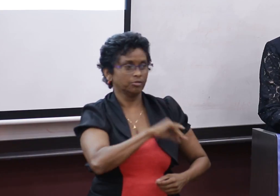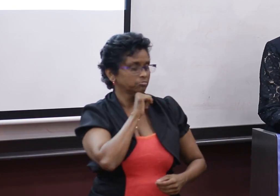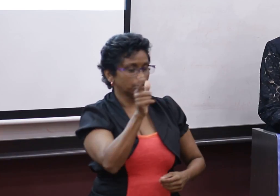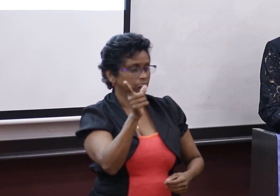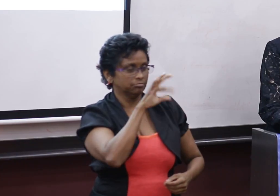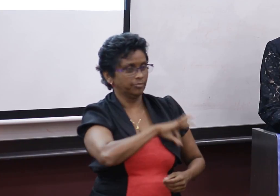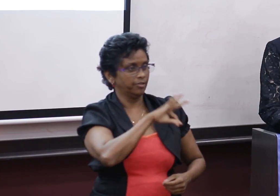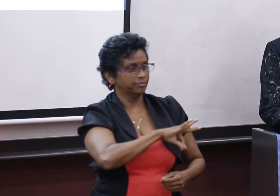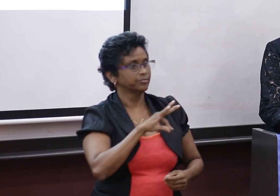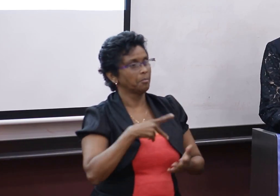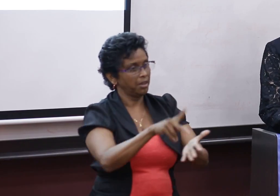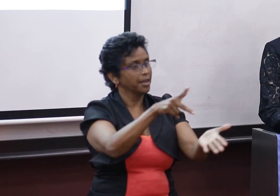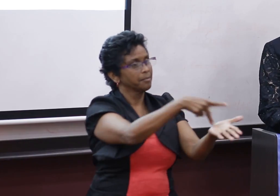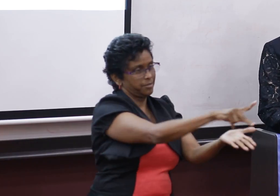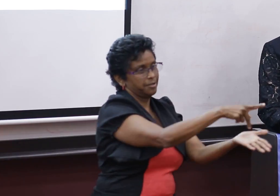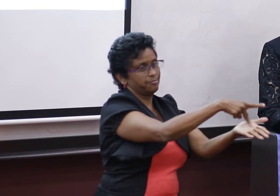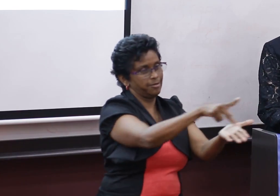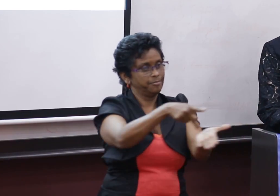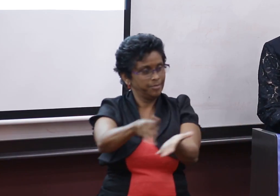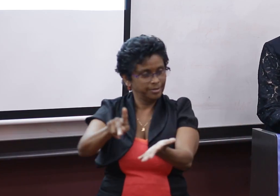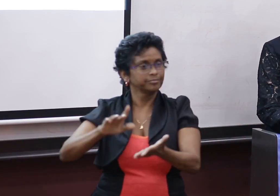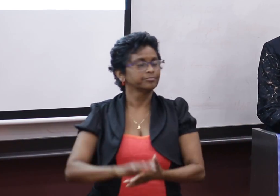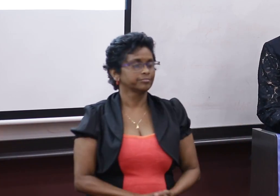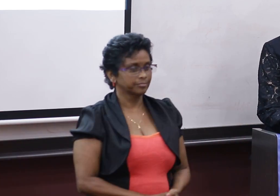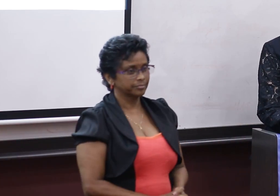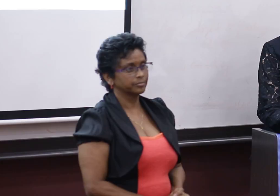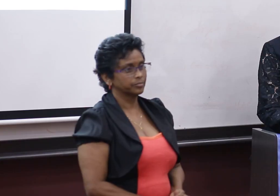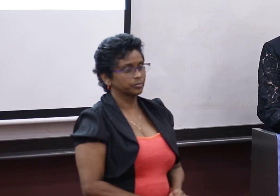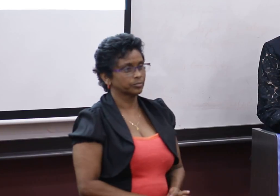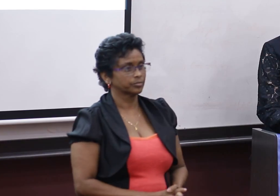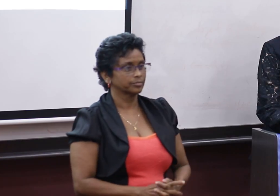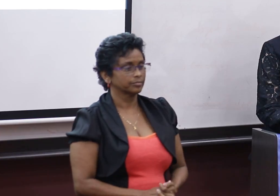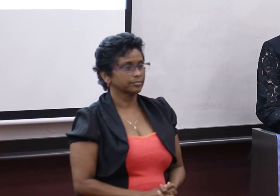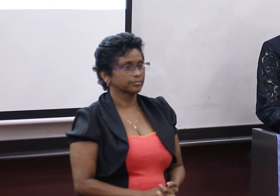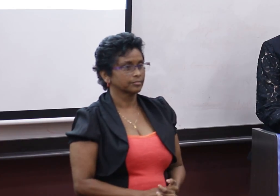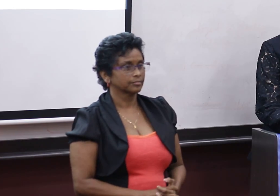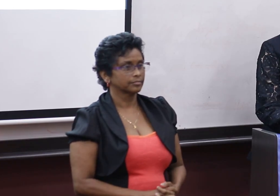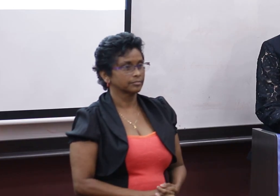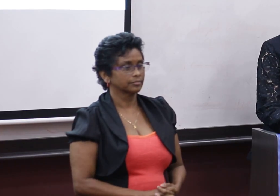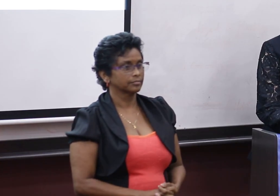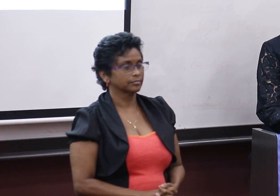services. Put mechanisms in place to implement, document, and monitor.